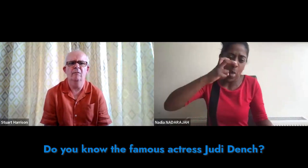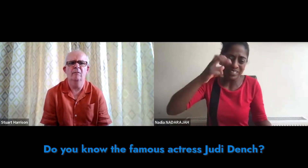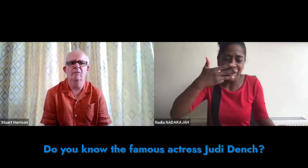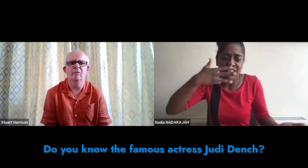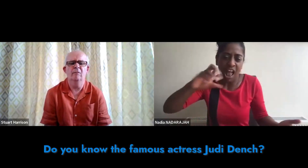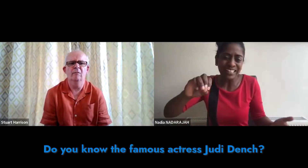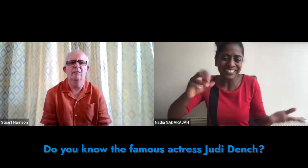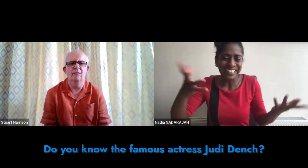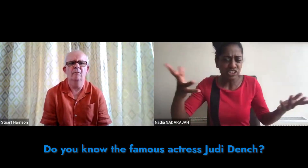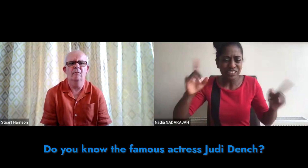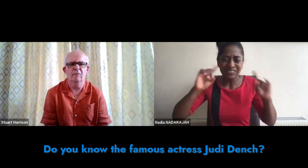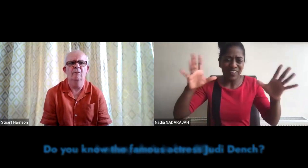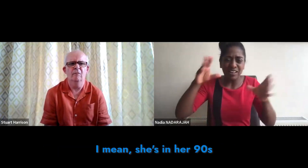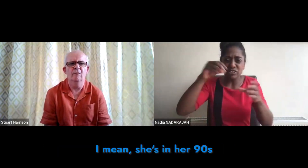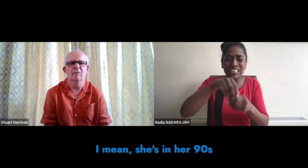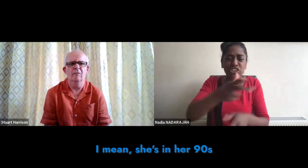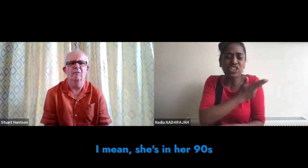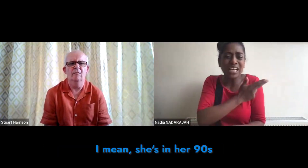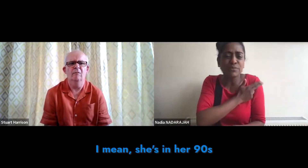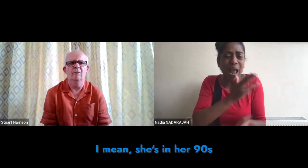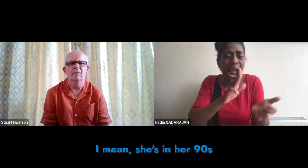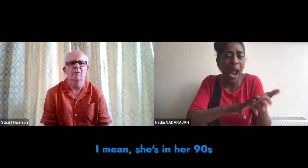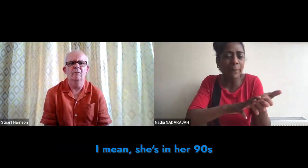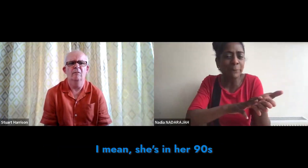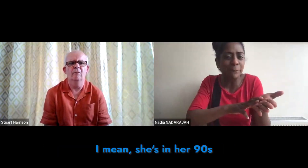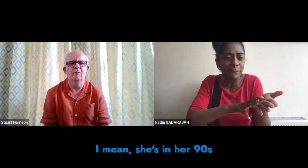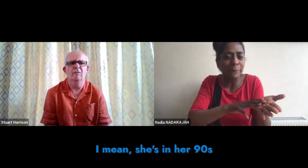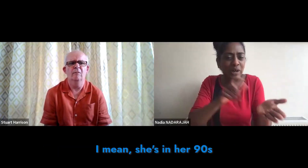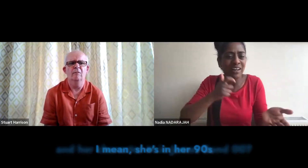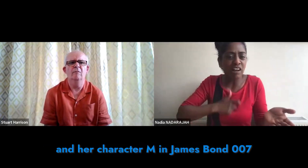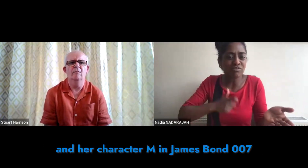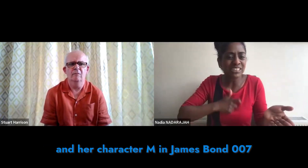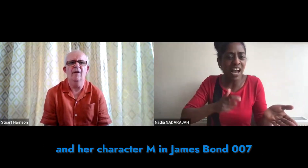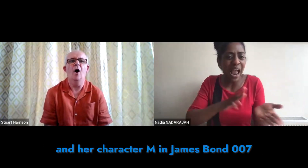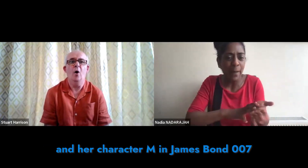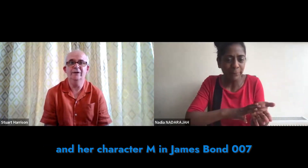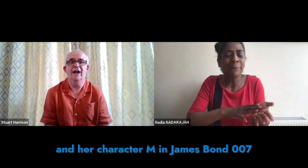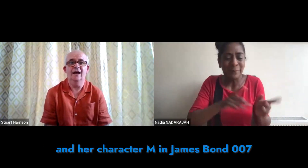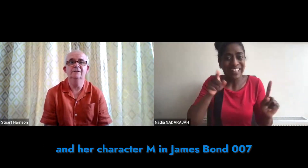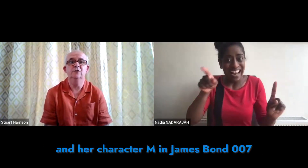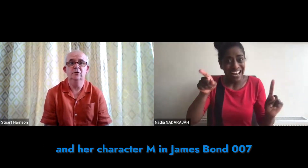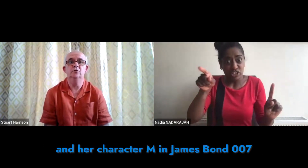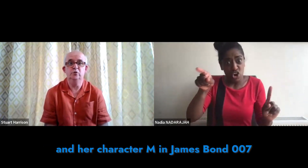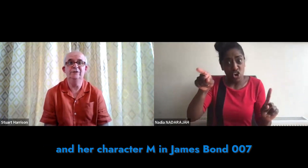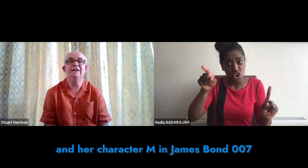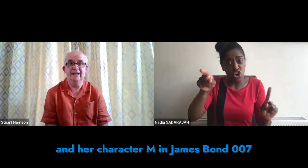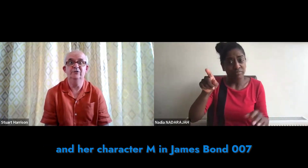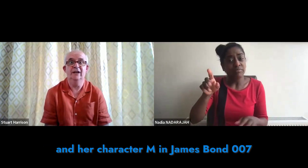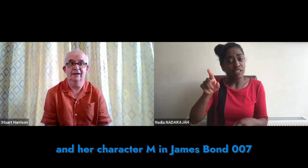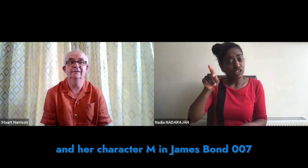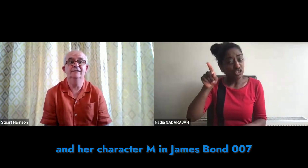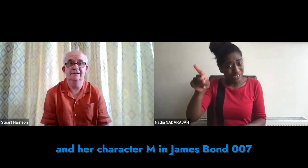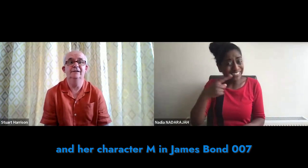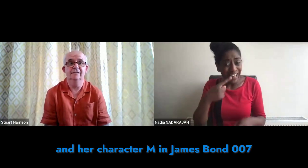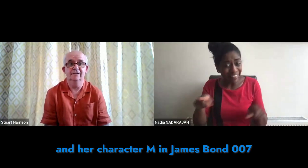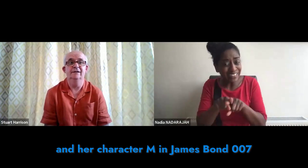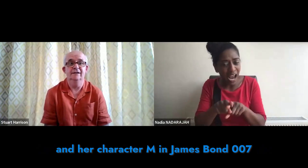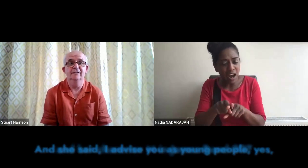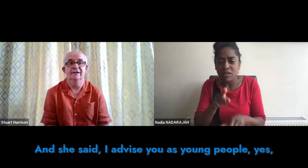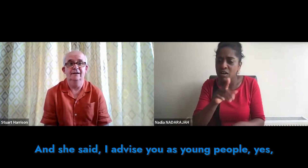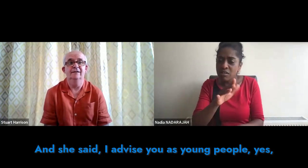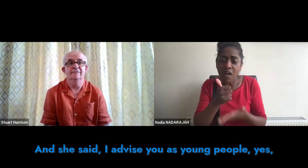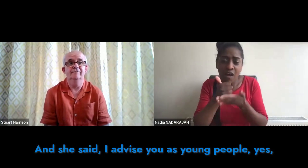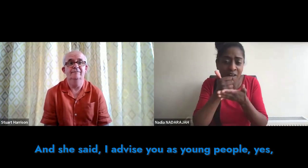famous actress Judi Dench? I mean, she's in her 90s, involved in Madam M